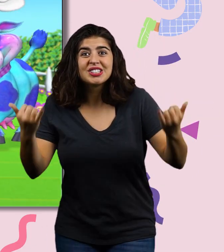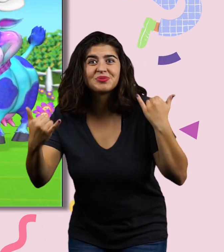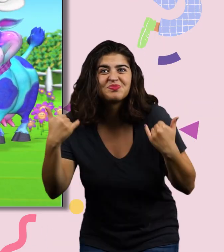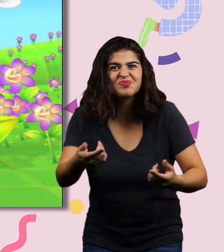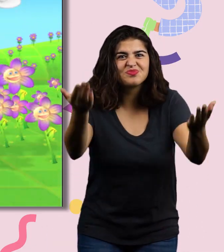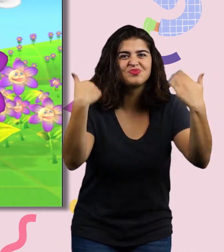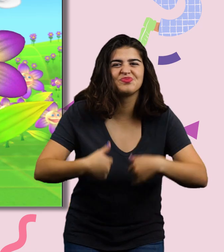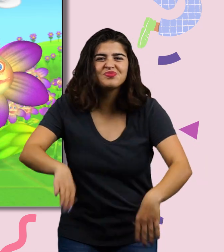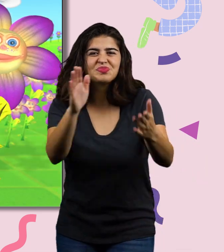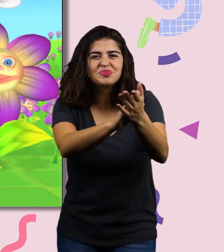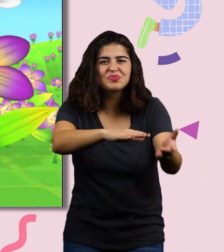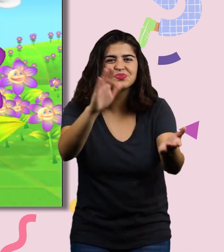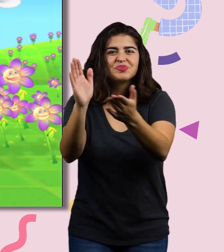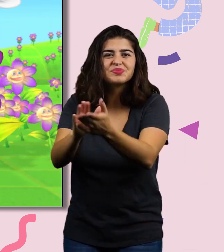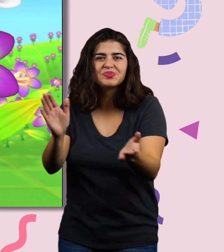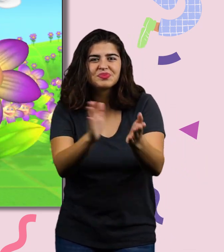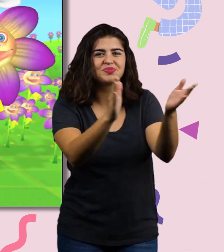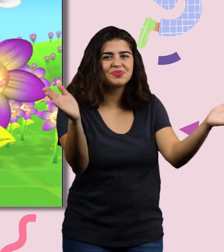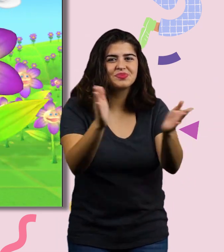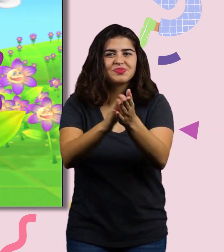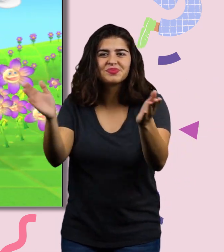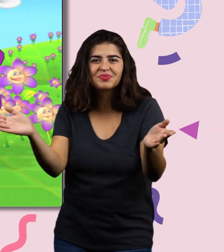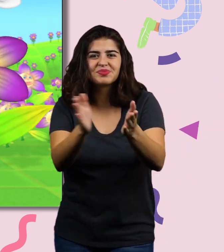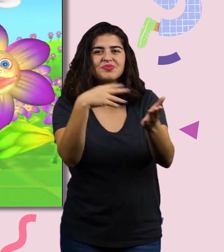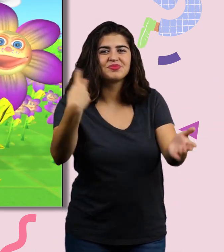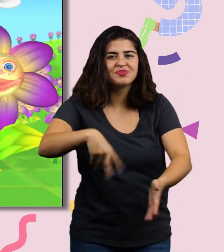E-I-E-I-O-E-O. Come on, let's clap and dance and have some fun.